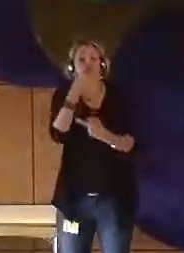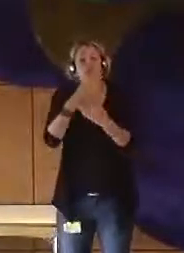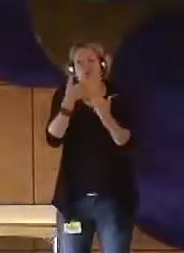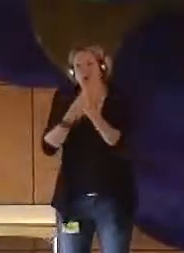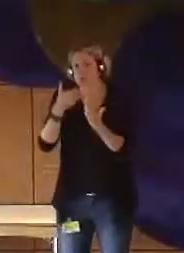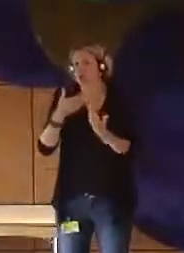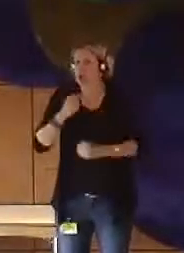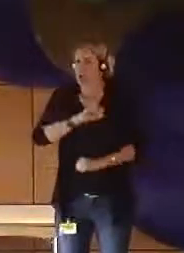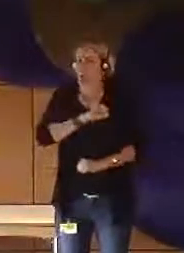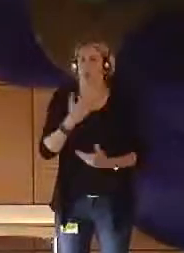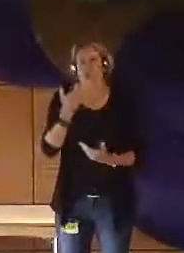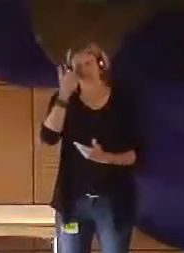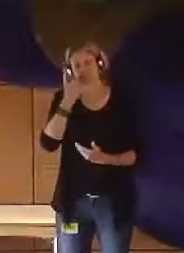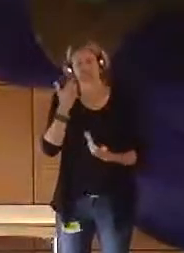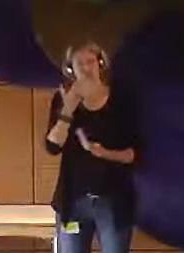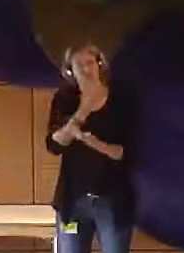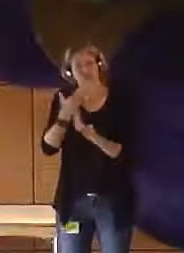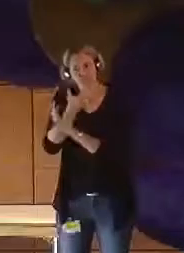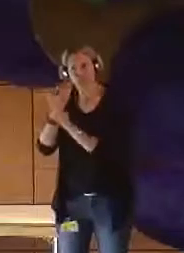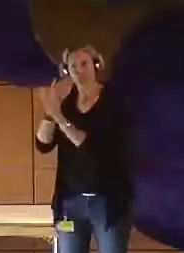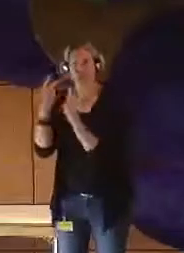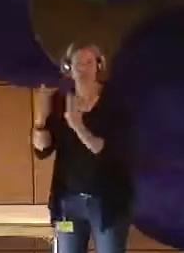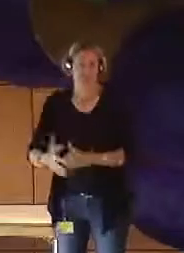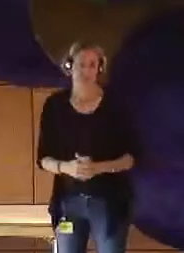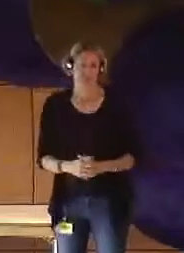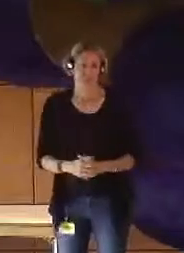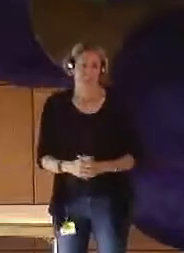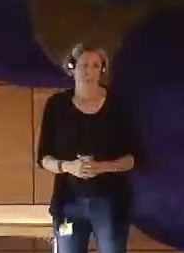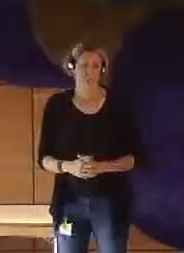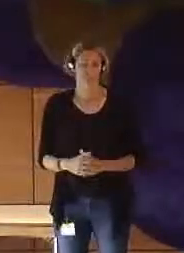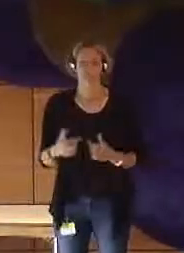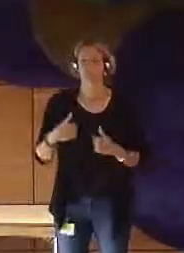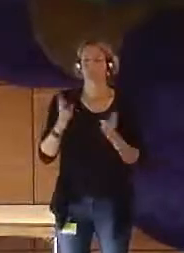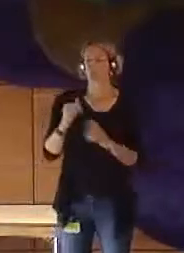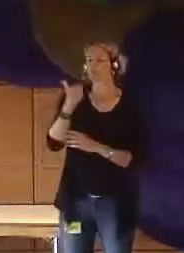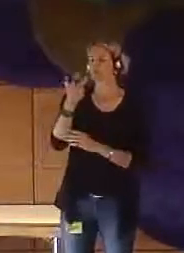So in the last few minutes, I'm going to talk about the UK experience.